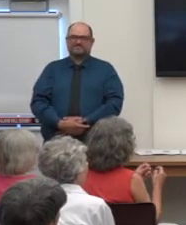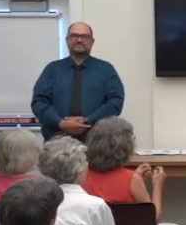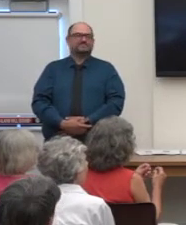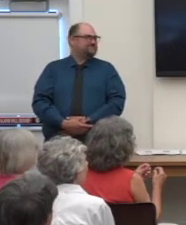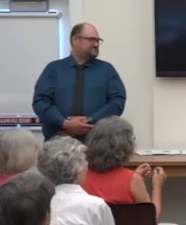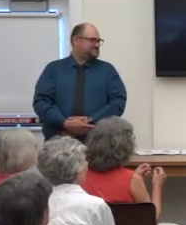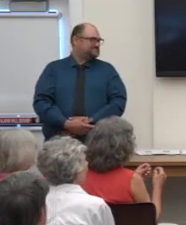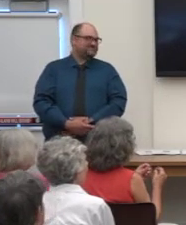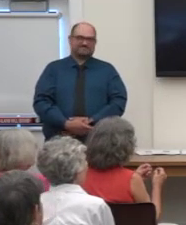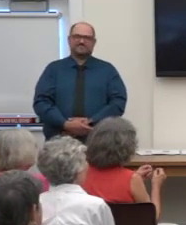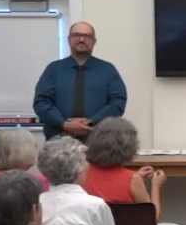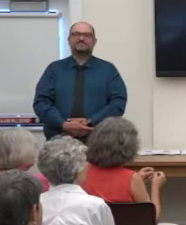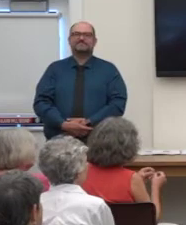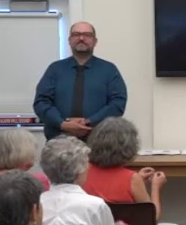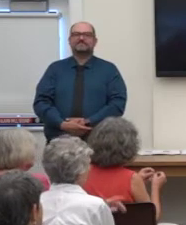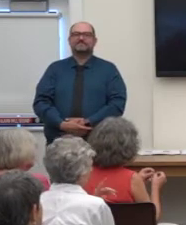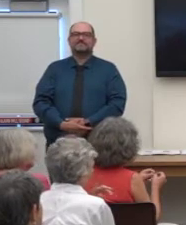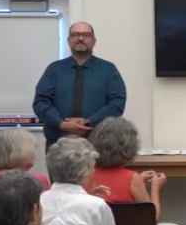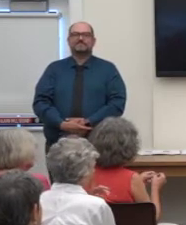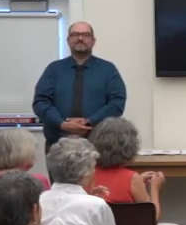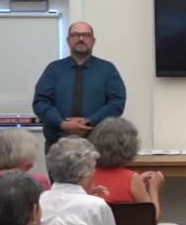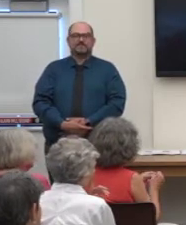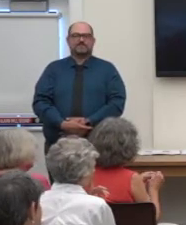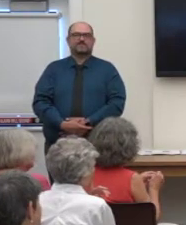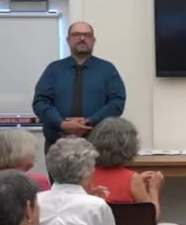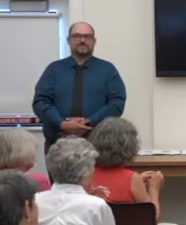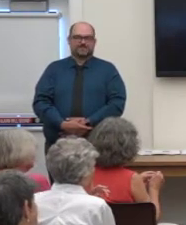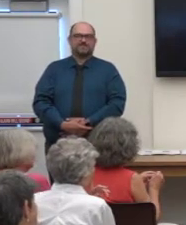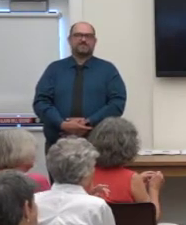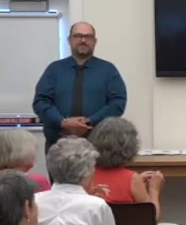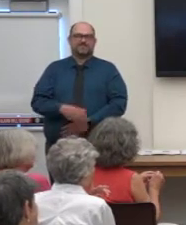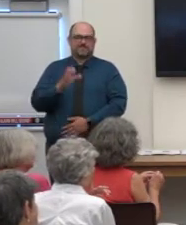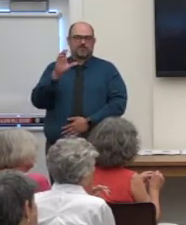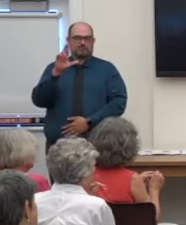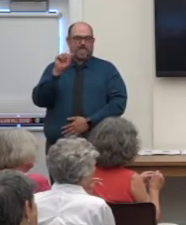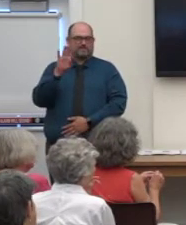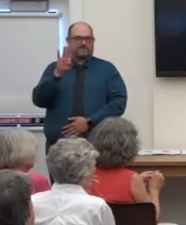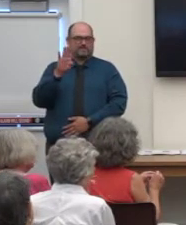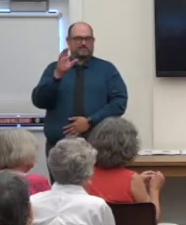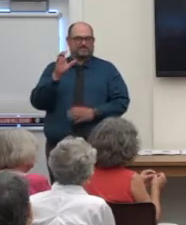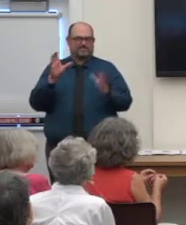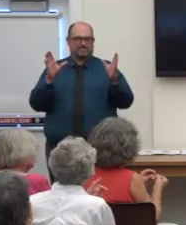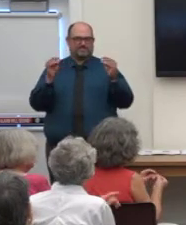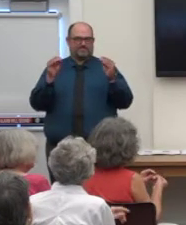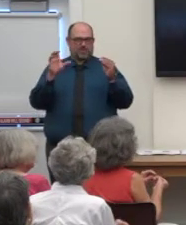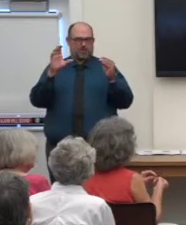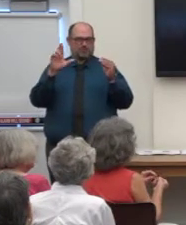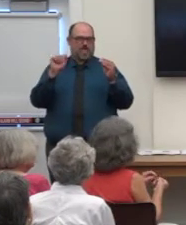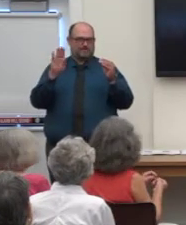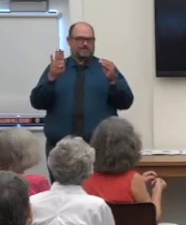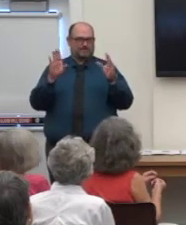which is a variant sometimes seen in American Sign Language too. The sign for thunder.